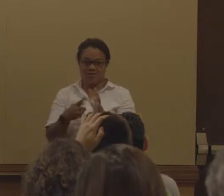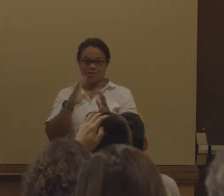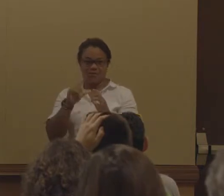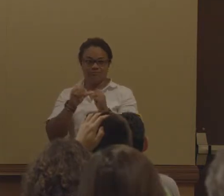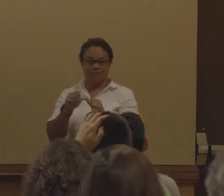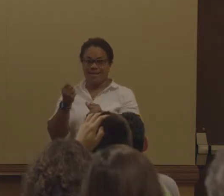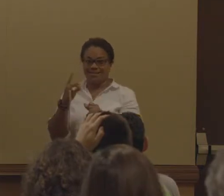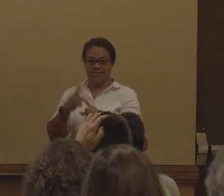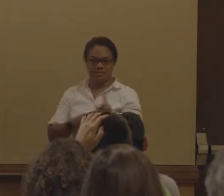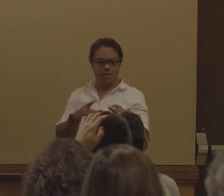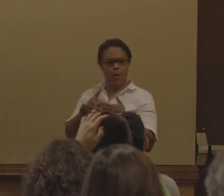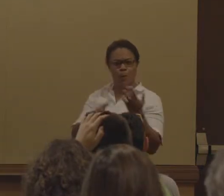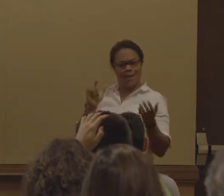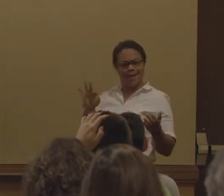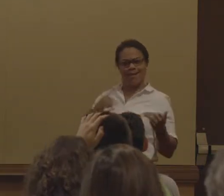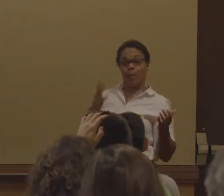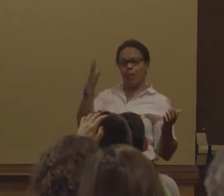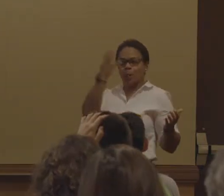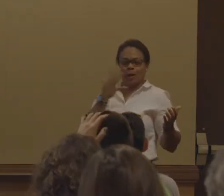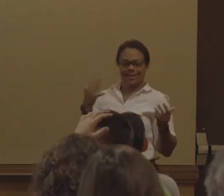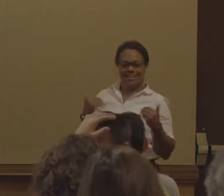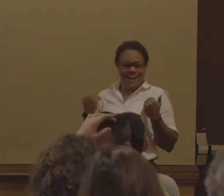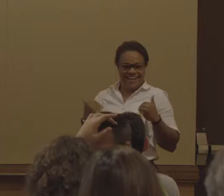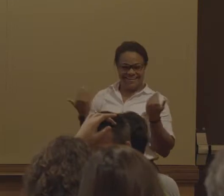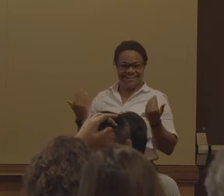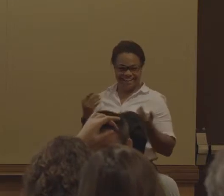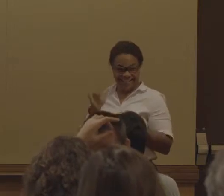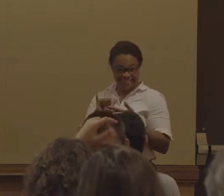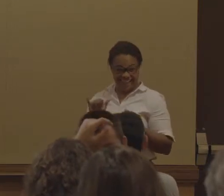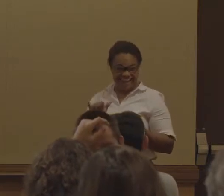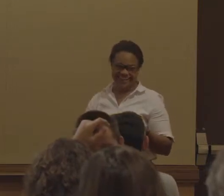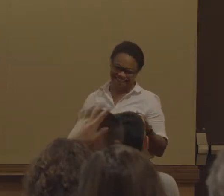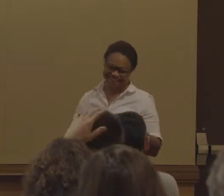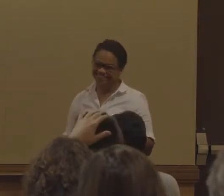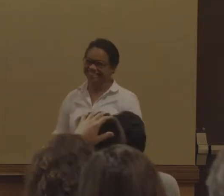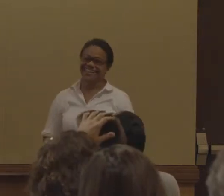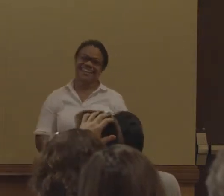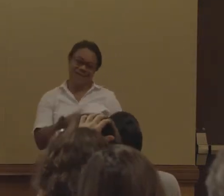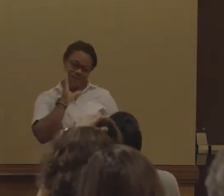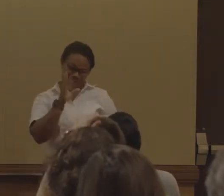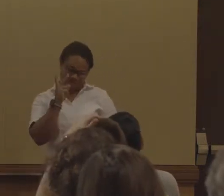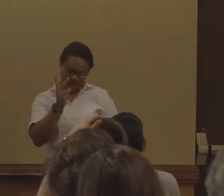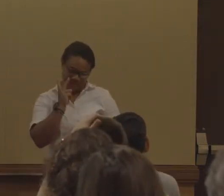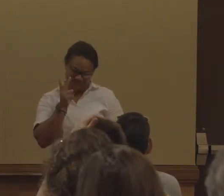what if you have a youthful appearance and mindset? What if you have a what? Youthful appearance and mindset. Well, we'll see how that